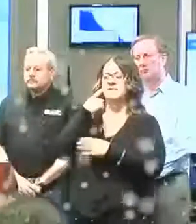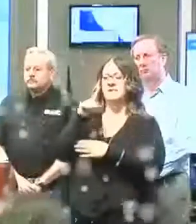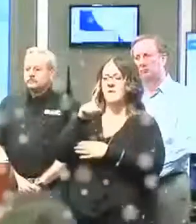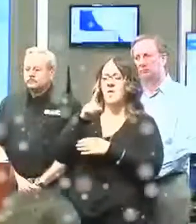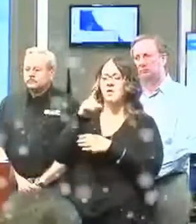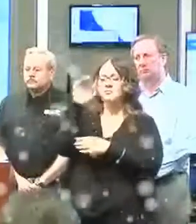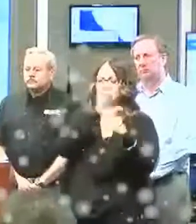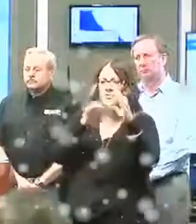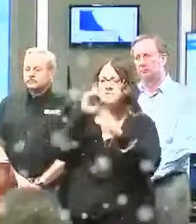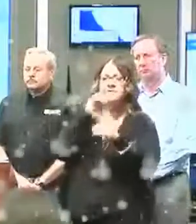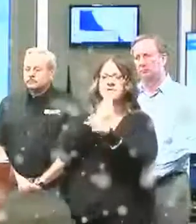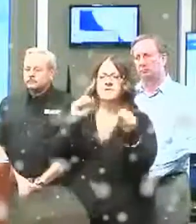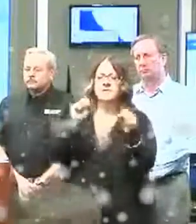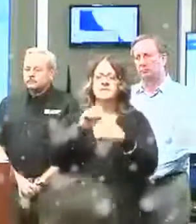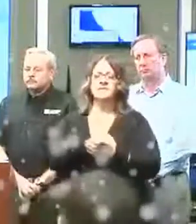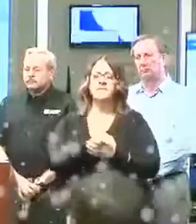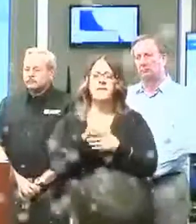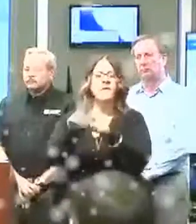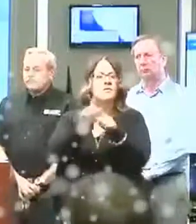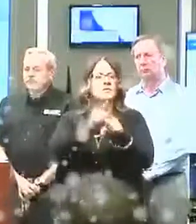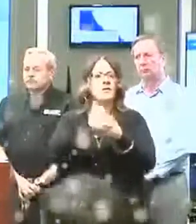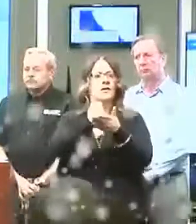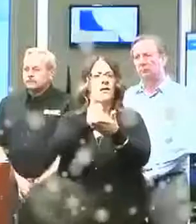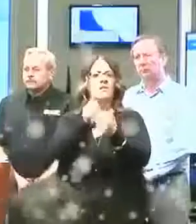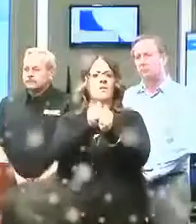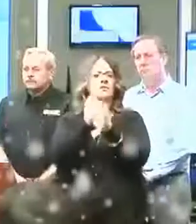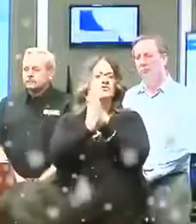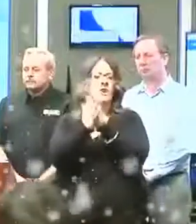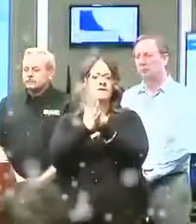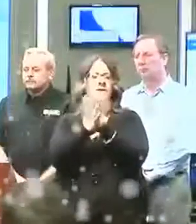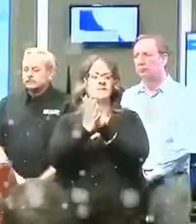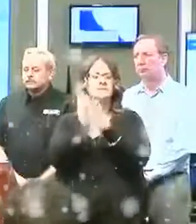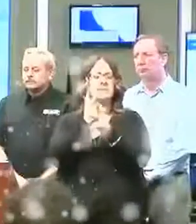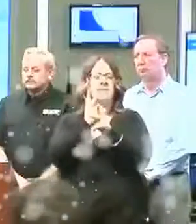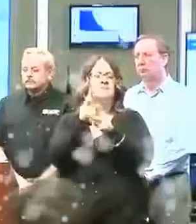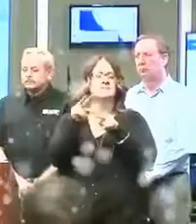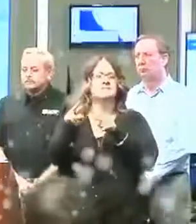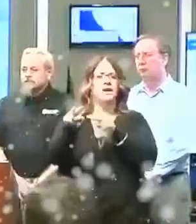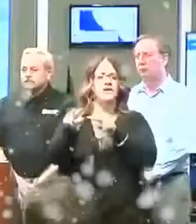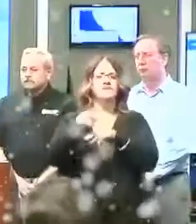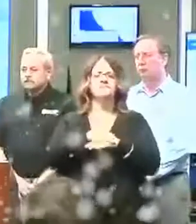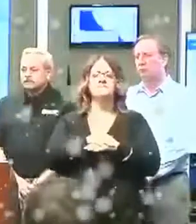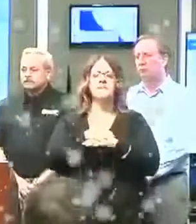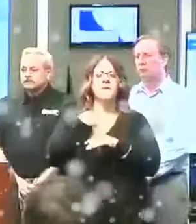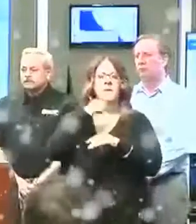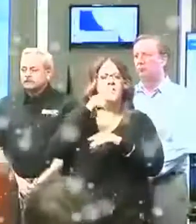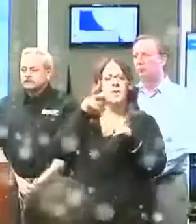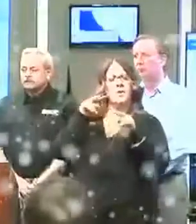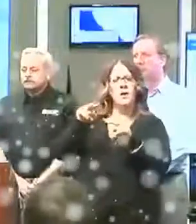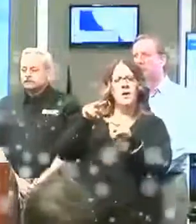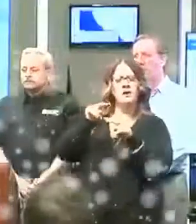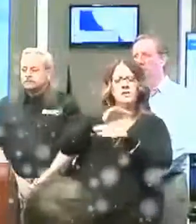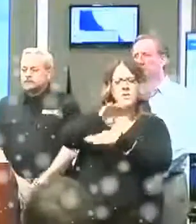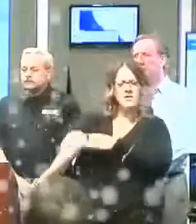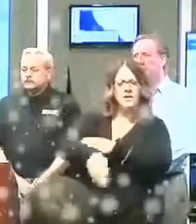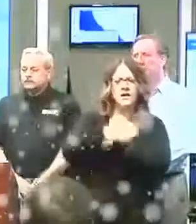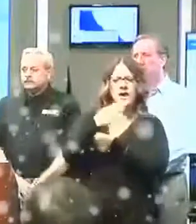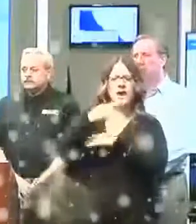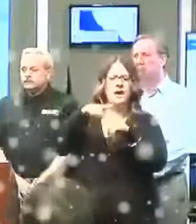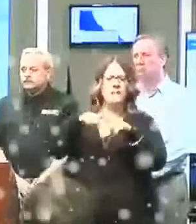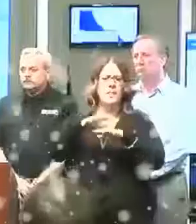us information on traffic control with some of the cameras that they have. And we'll be evaluating overnight, depending on what happens, what